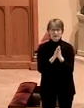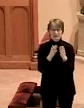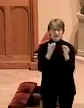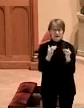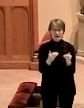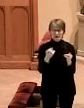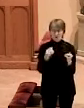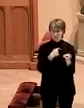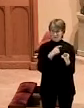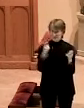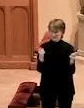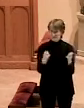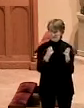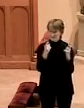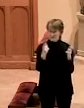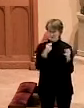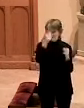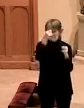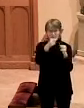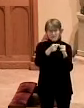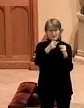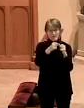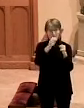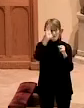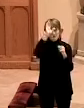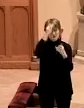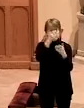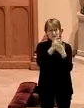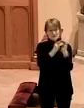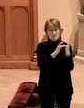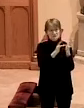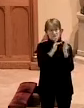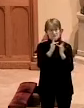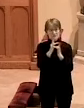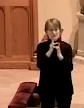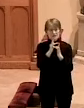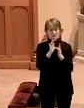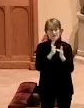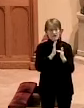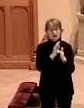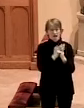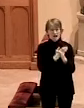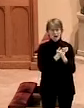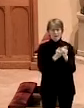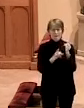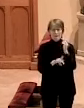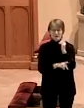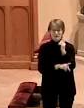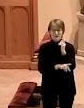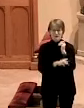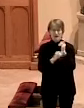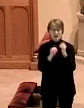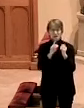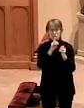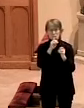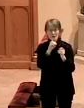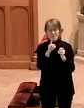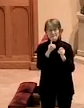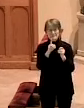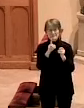Therefore, as we celebrate the memorial of your Son, Jesus Christ, who is our Passover and our surest